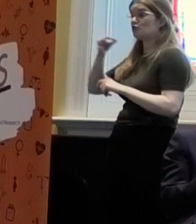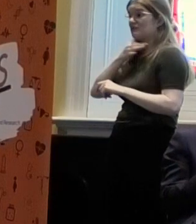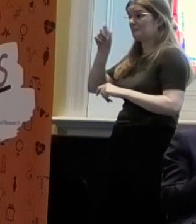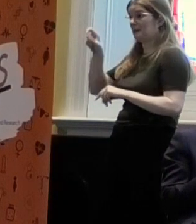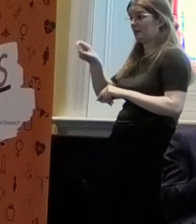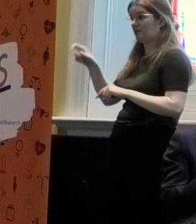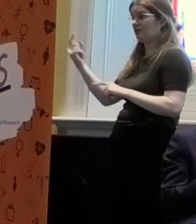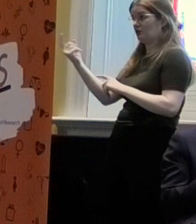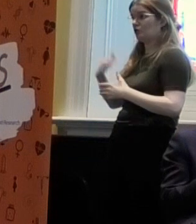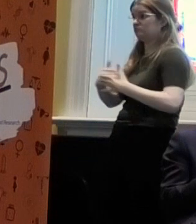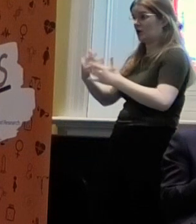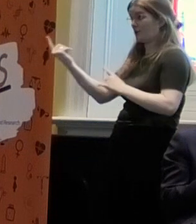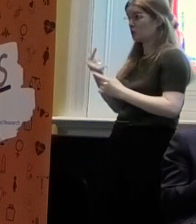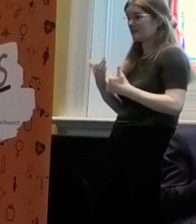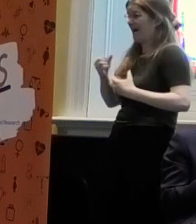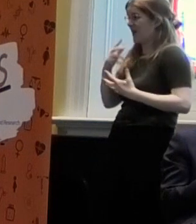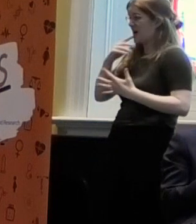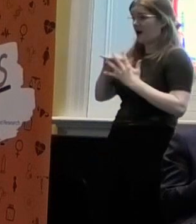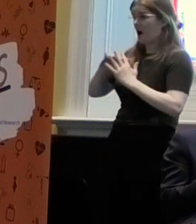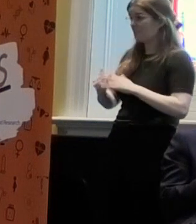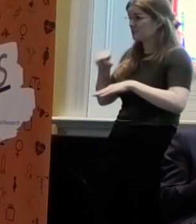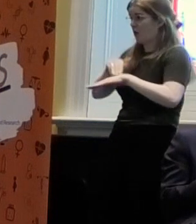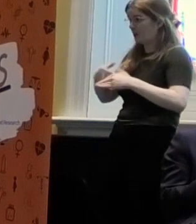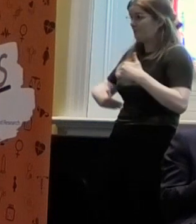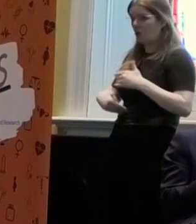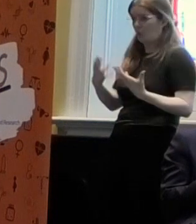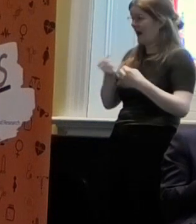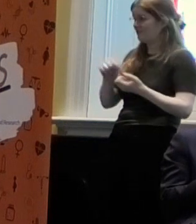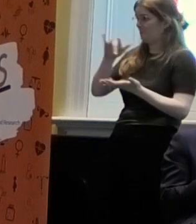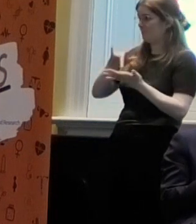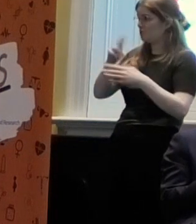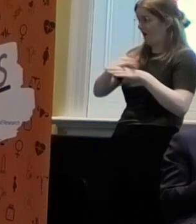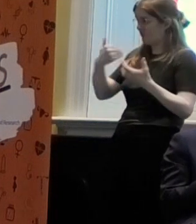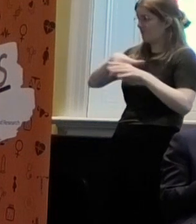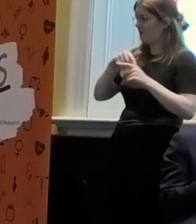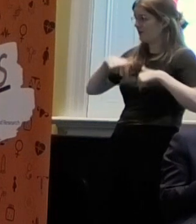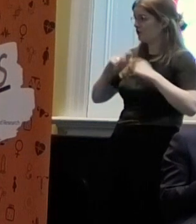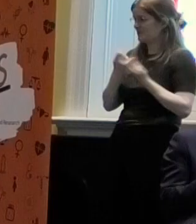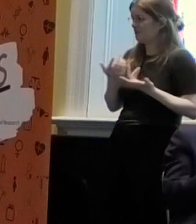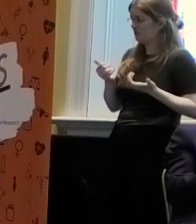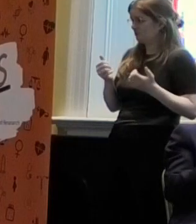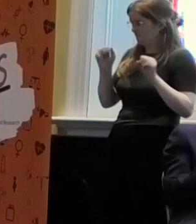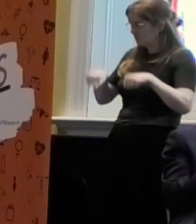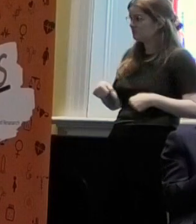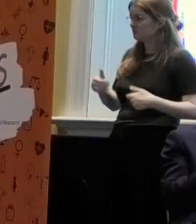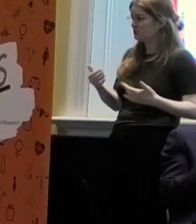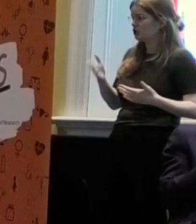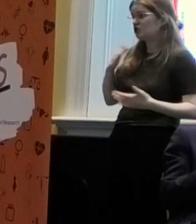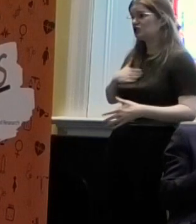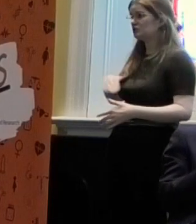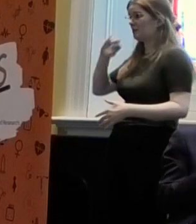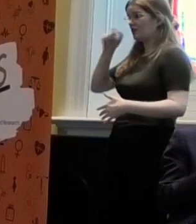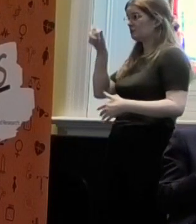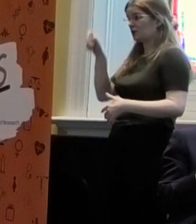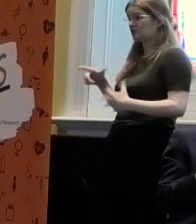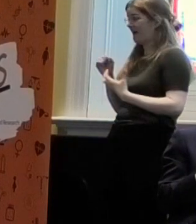with the most complex fetal surgical procedures, we have midwives on the team who step in, and just because those patients have an